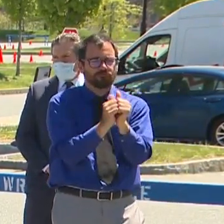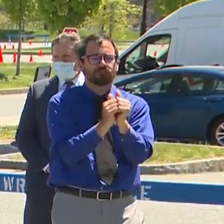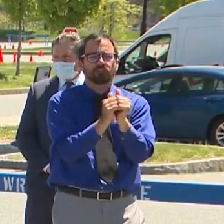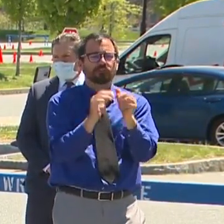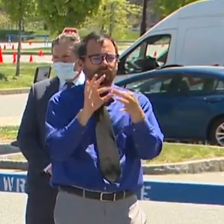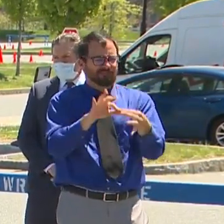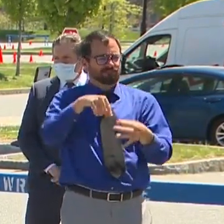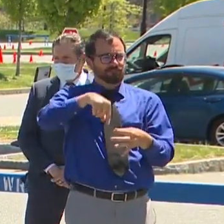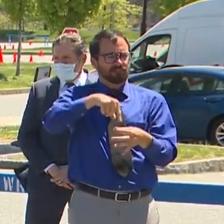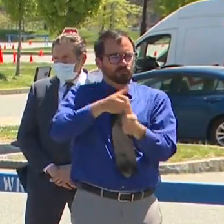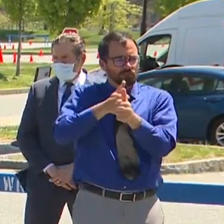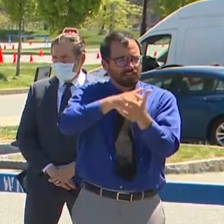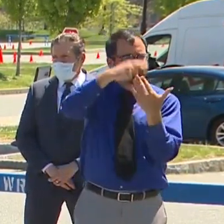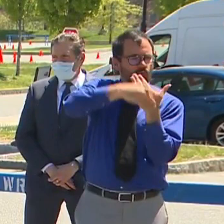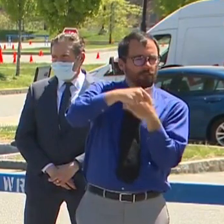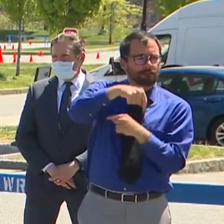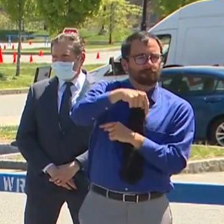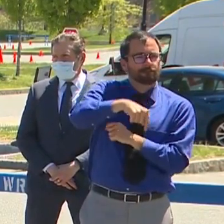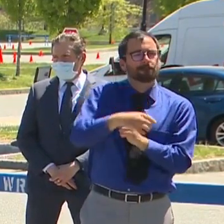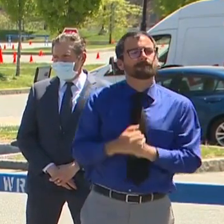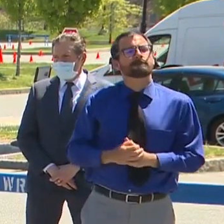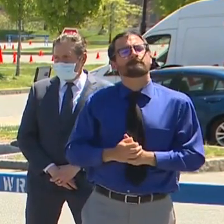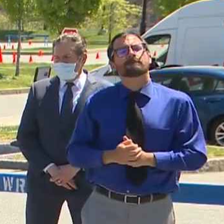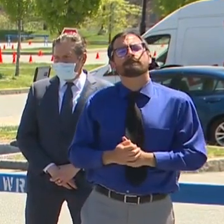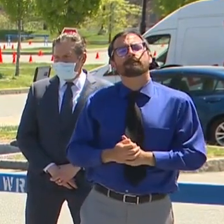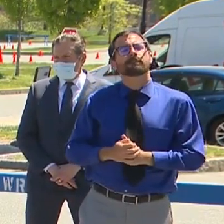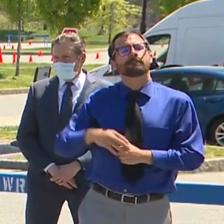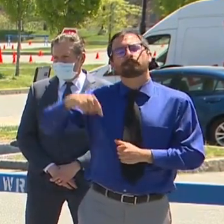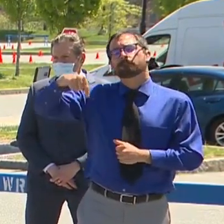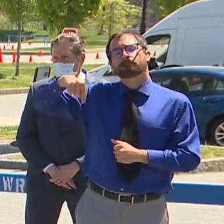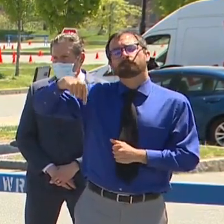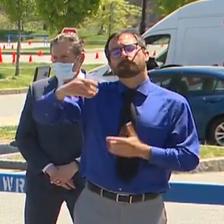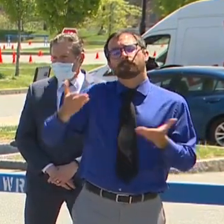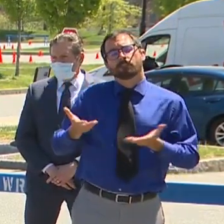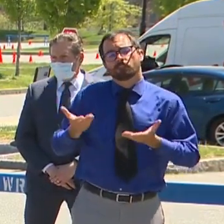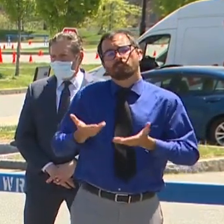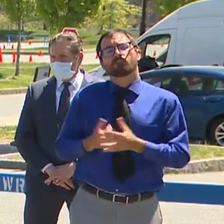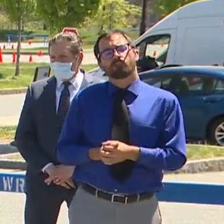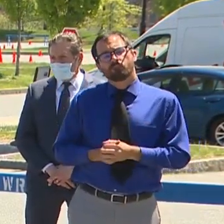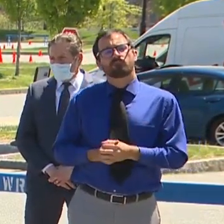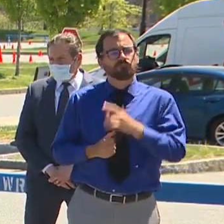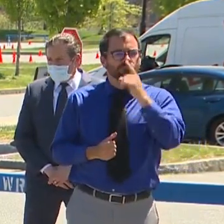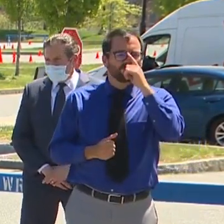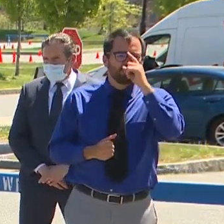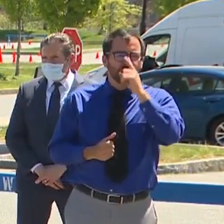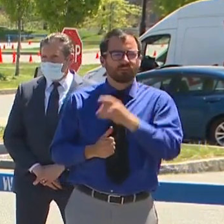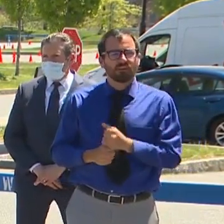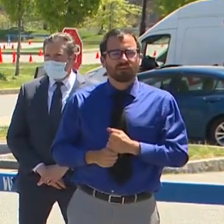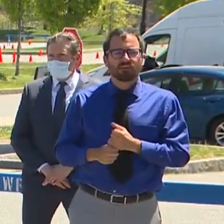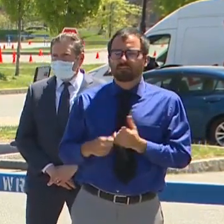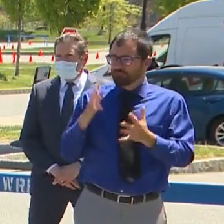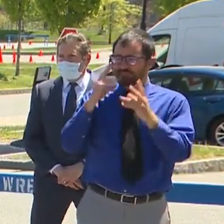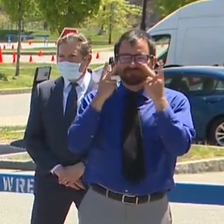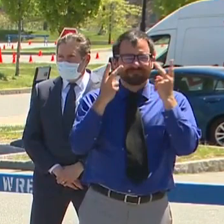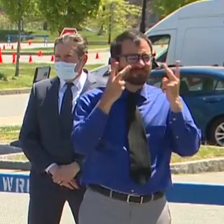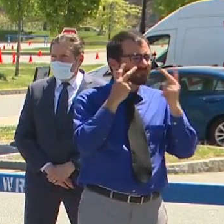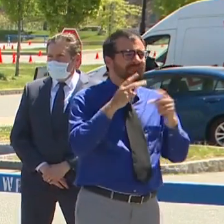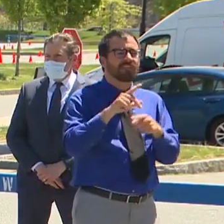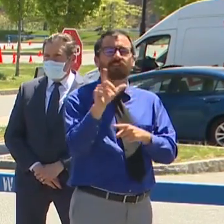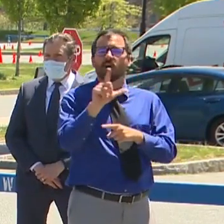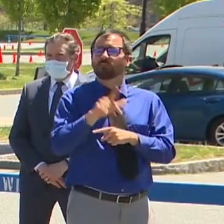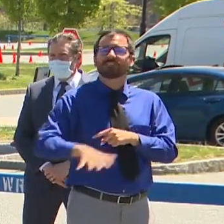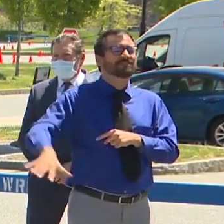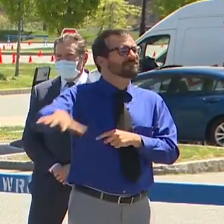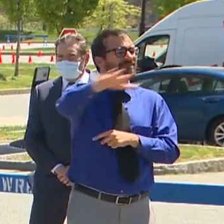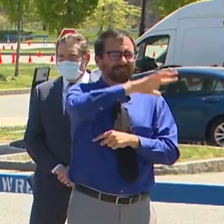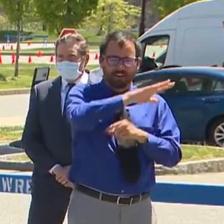testing and help in the contact tracing with the help of our community partners. The goal for the new facility is to do 1,000 tests for